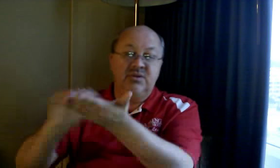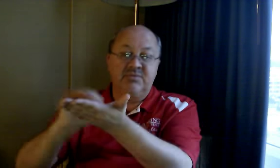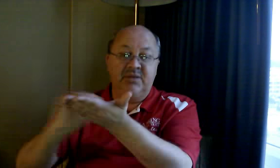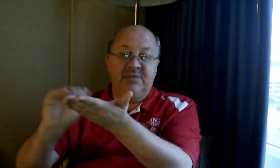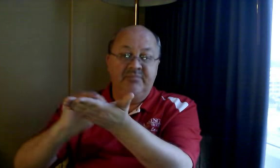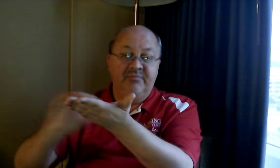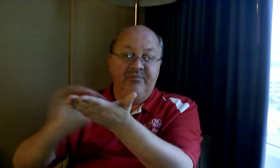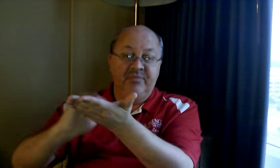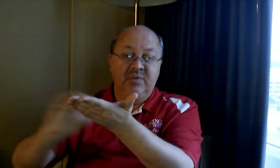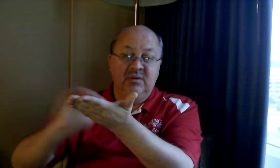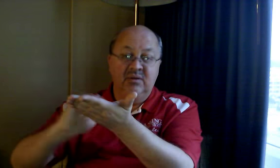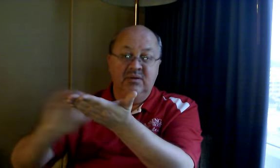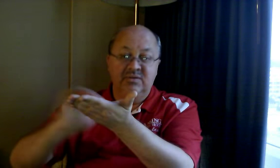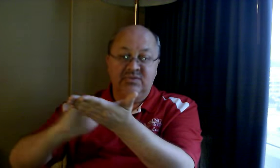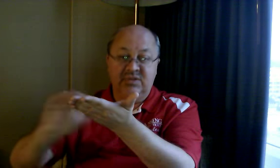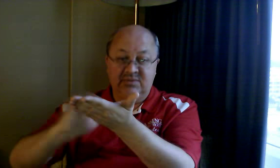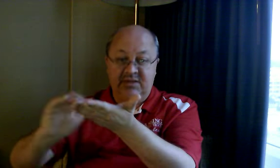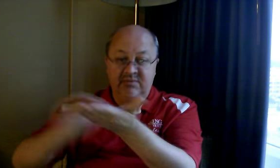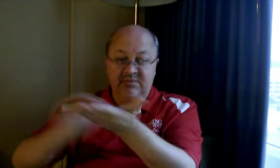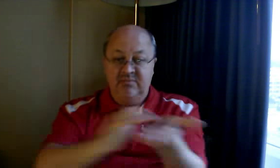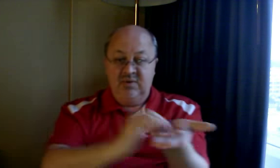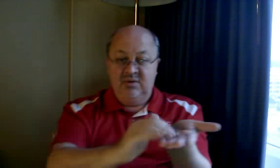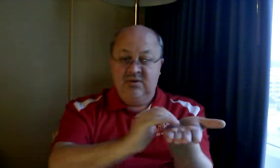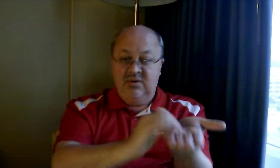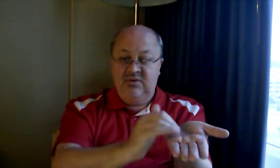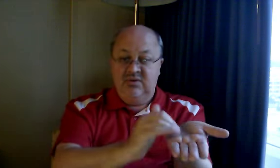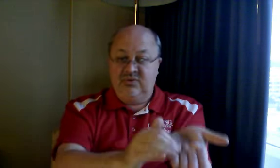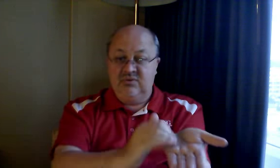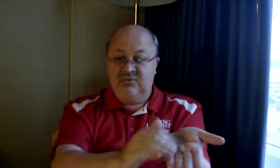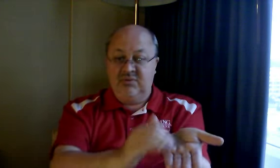me. Excuse me. Excuse me.